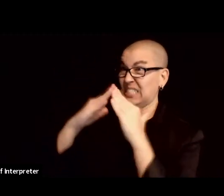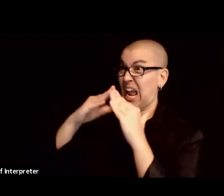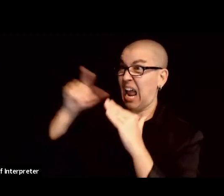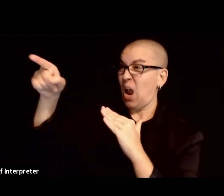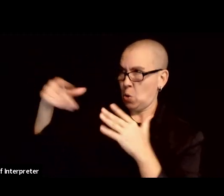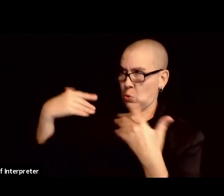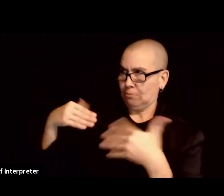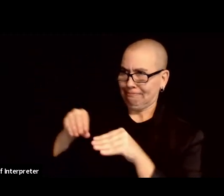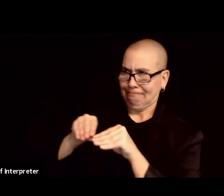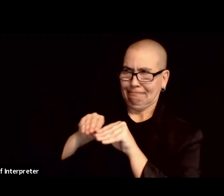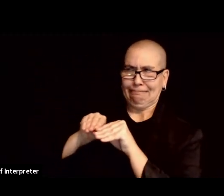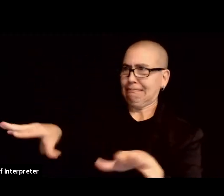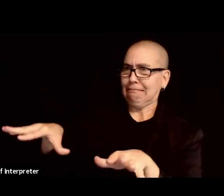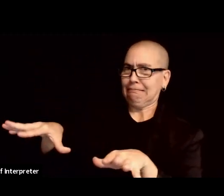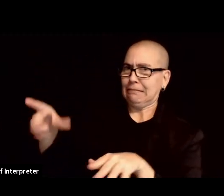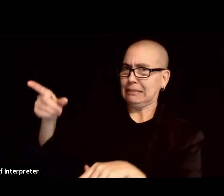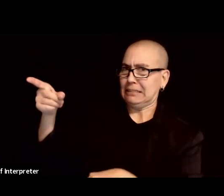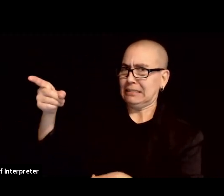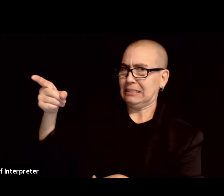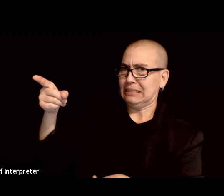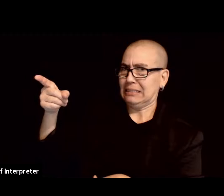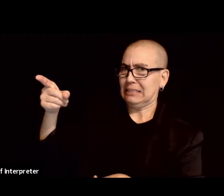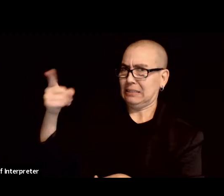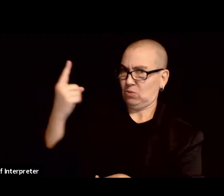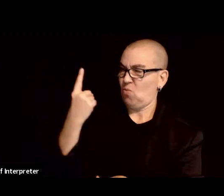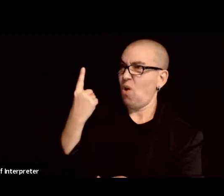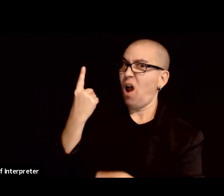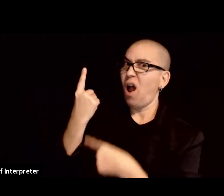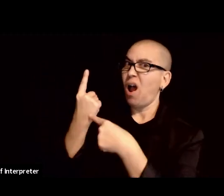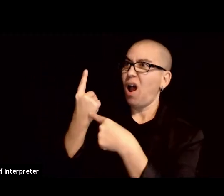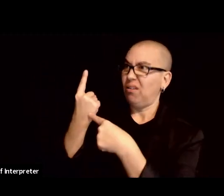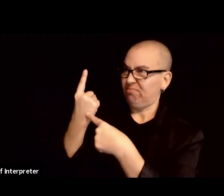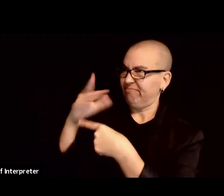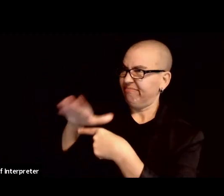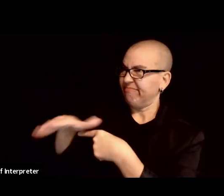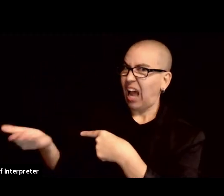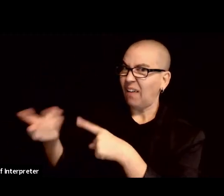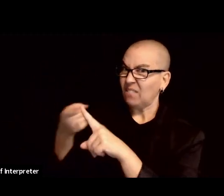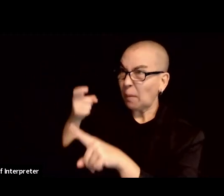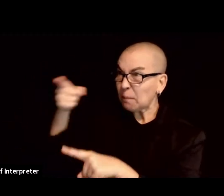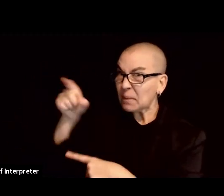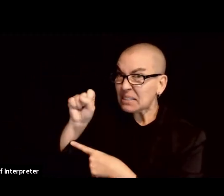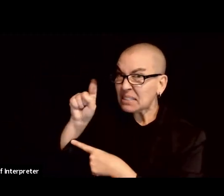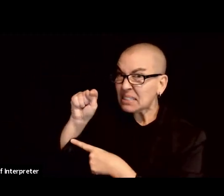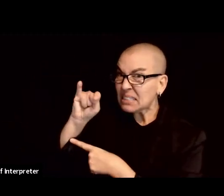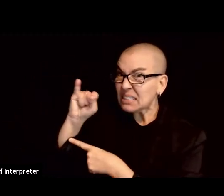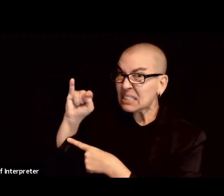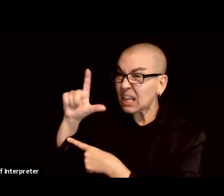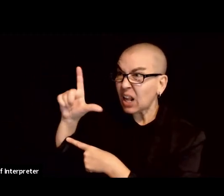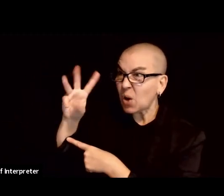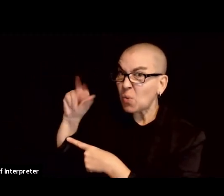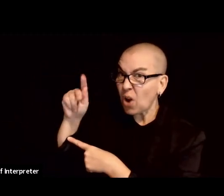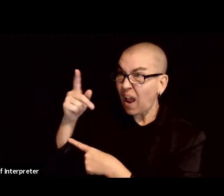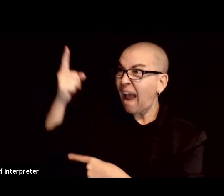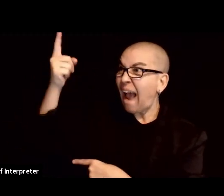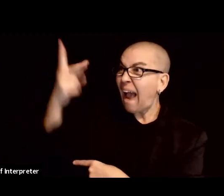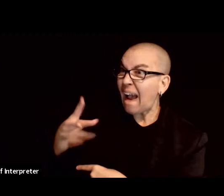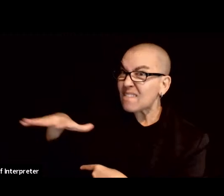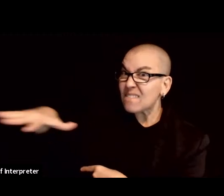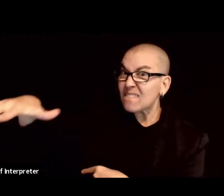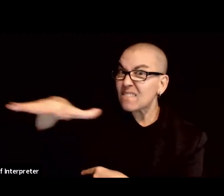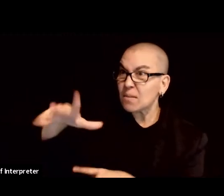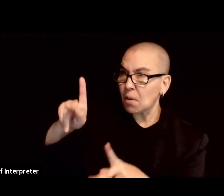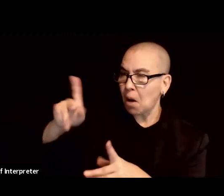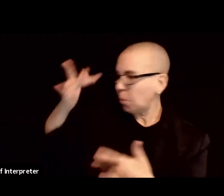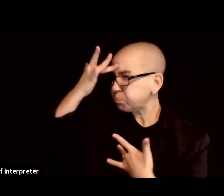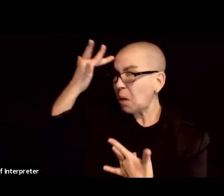death. So what is the level of concern? And then what is usually behind the rise in this case number? What are the efforts